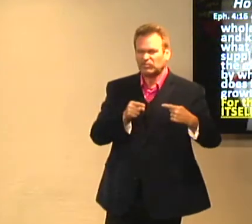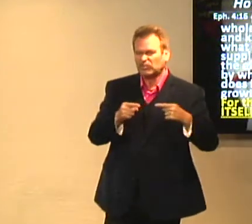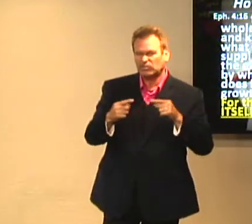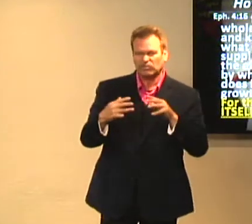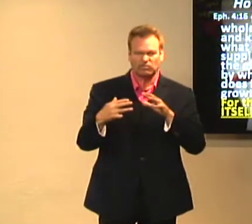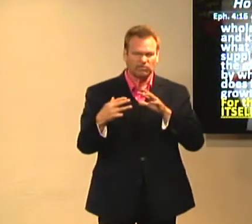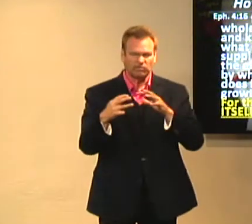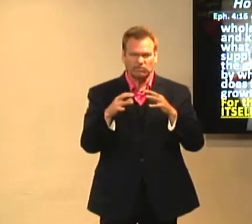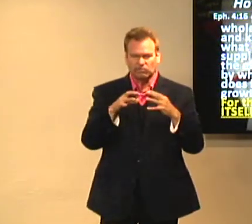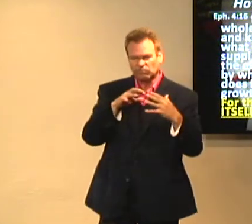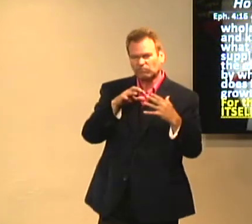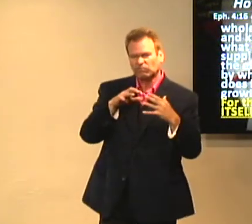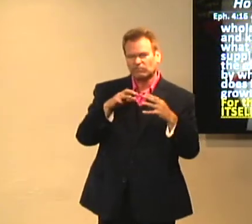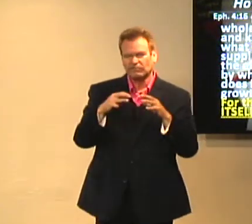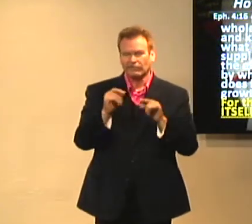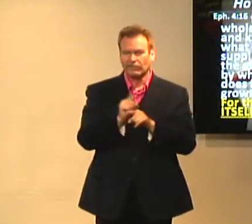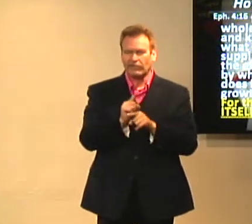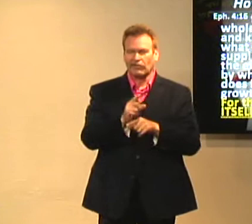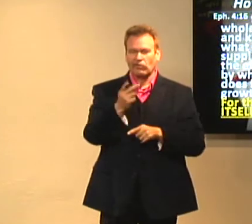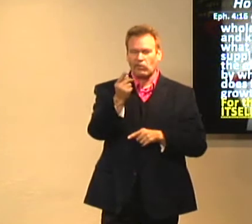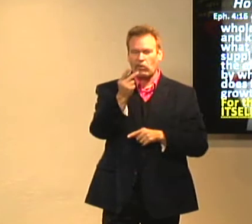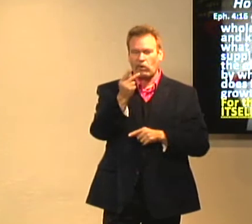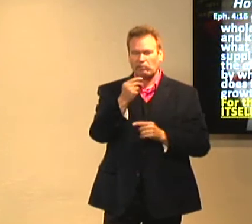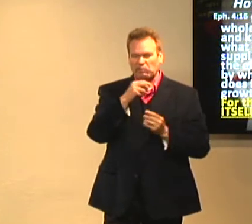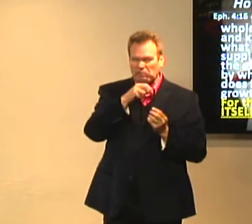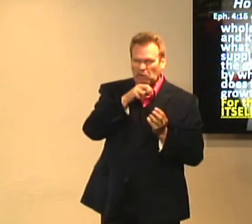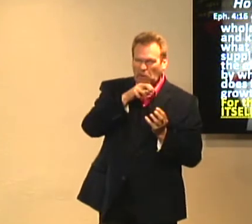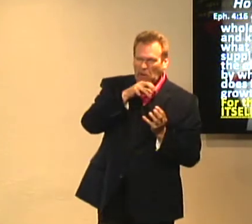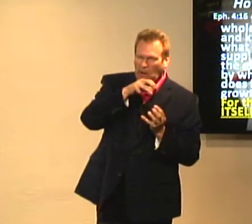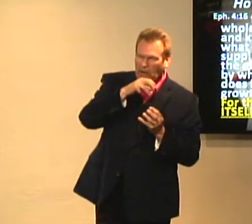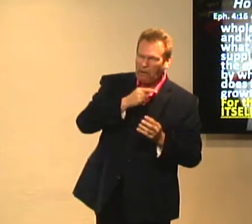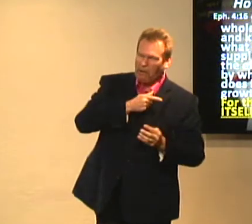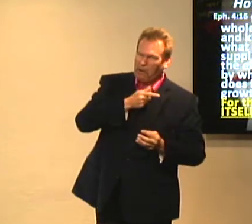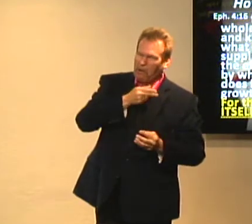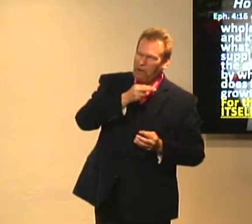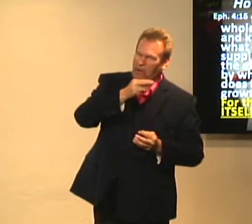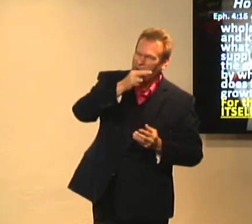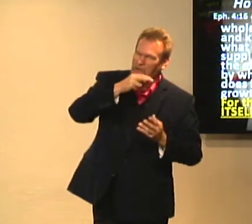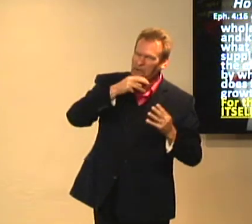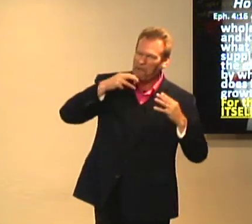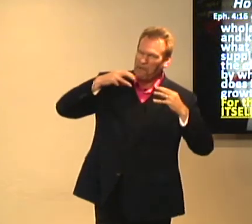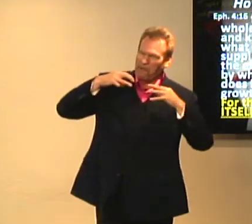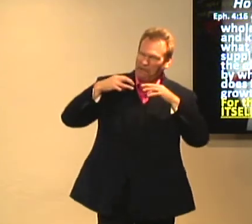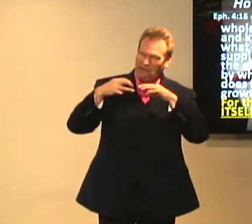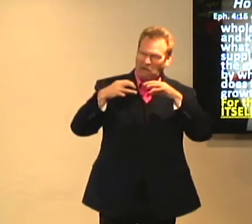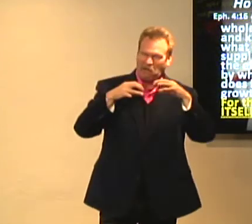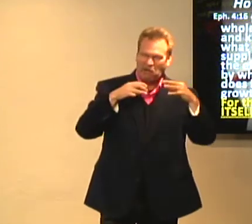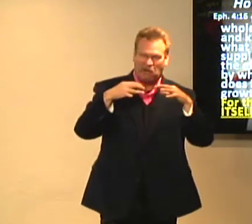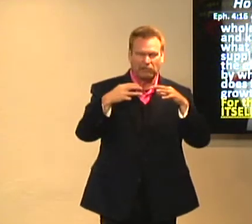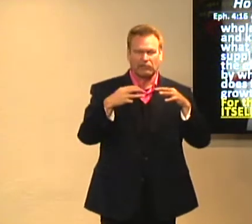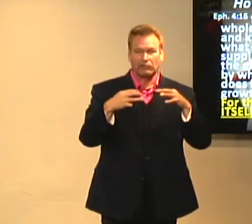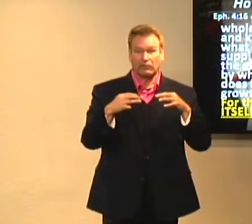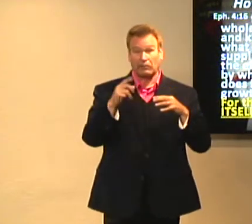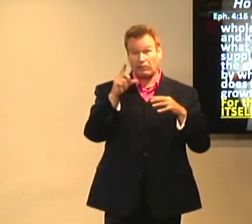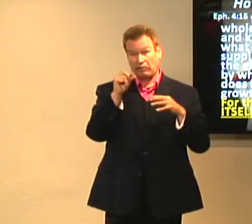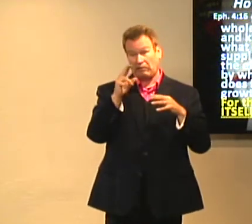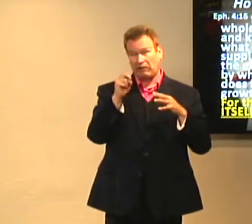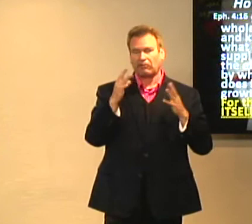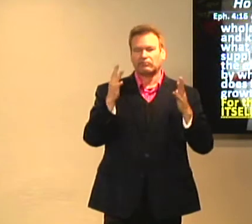There is strife and envy among us, kind of like a dog. Starting to growl at each other and how they're going to